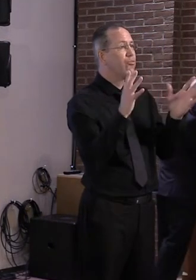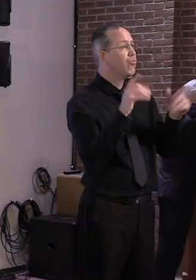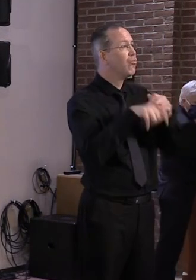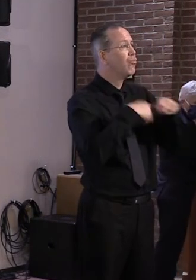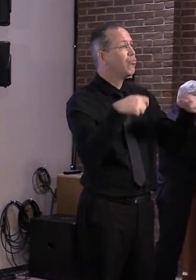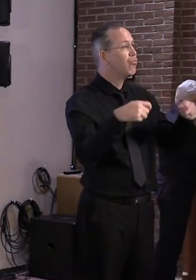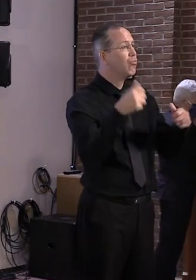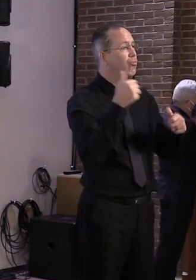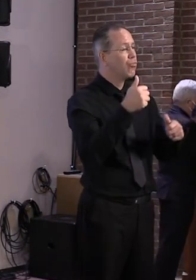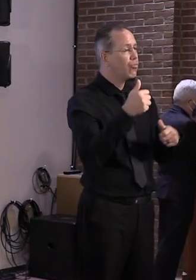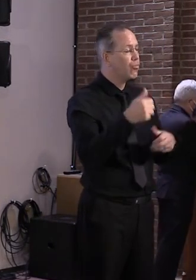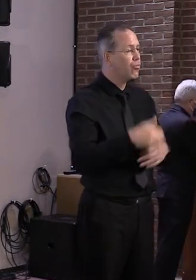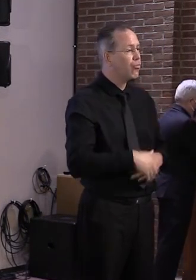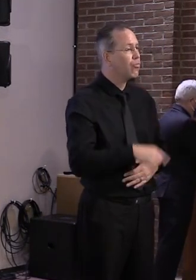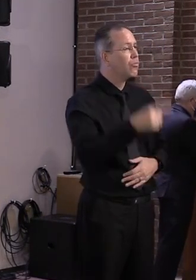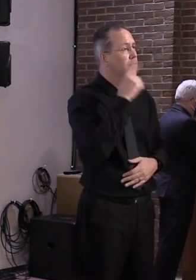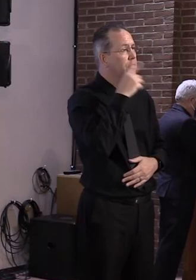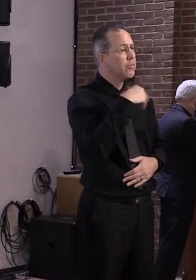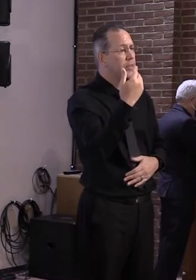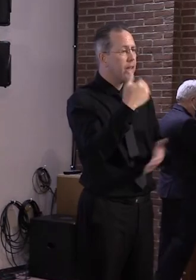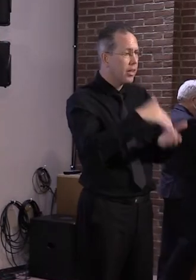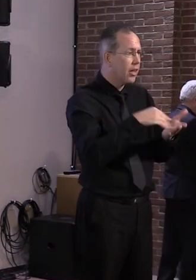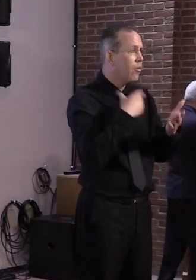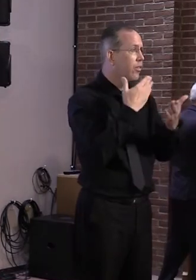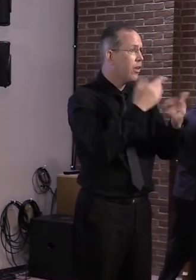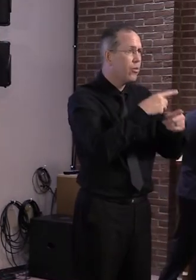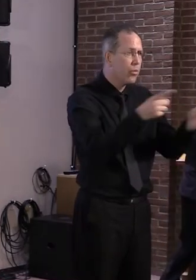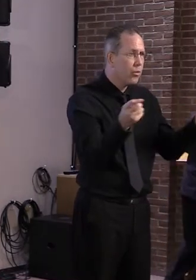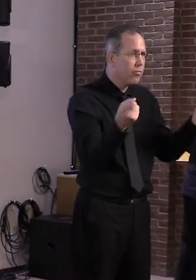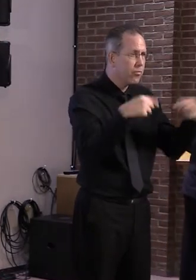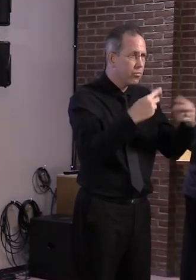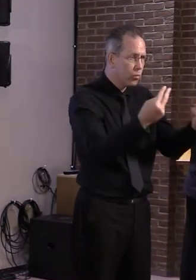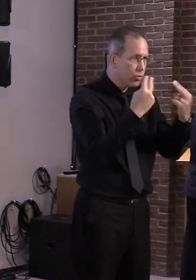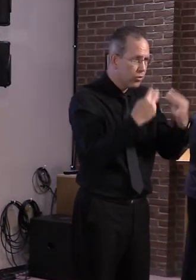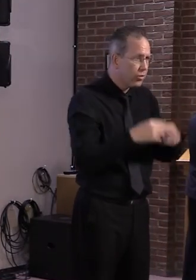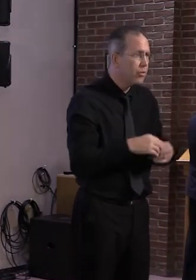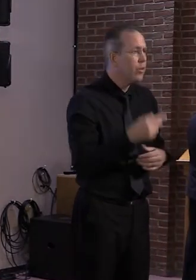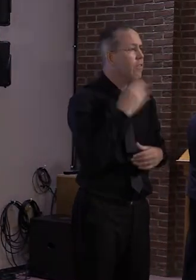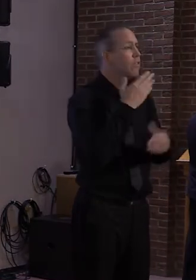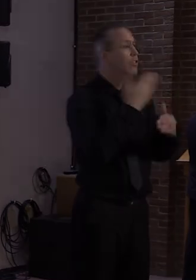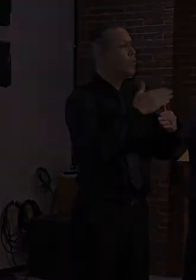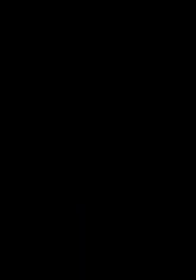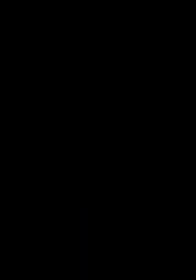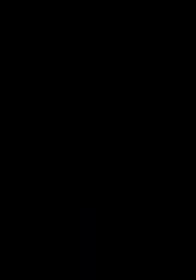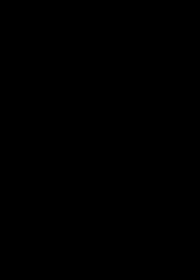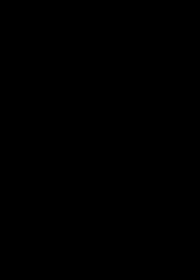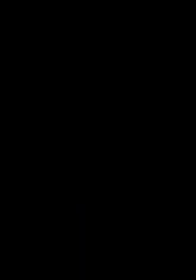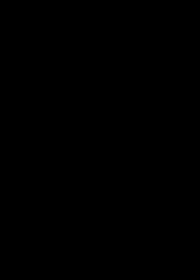Well, again, thank you very much. Have a safe weekend, and we'll see you on Monday.